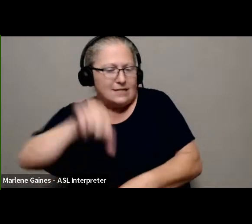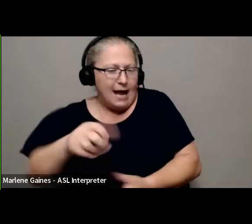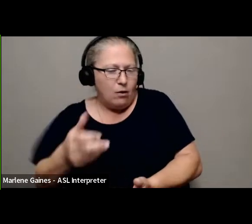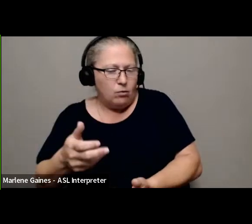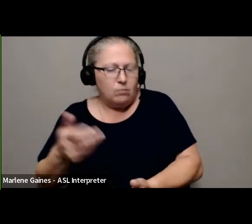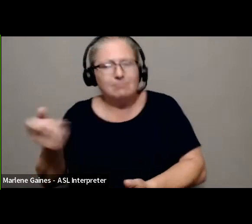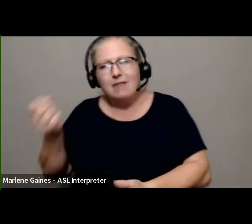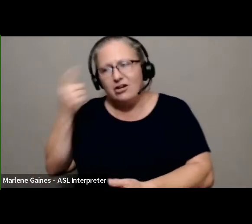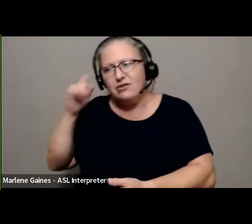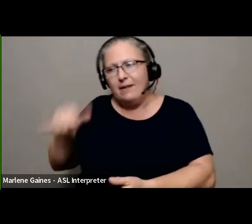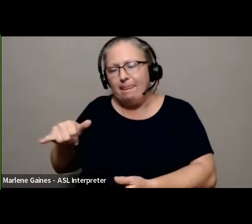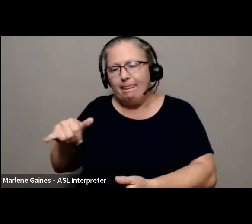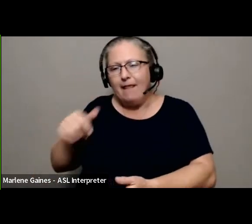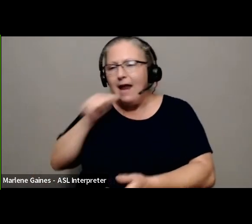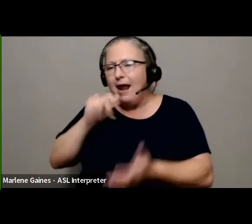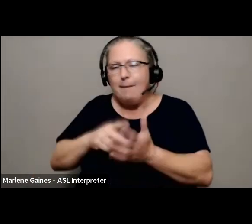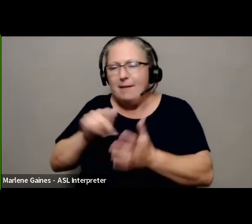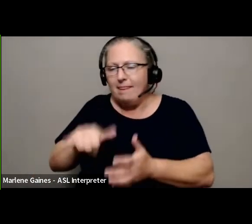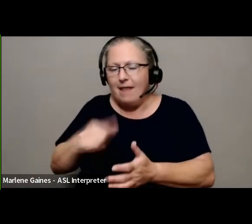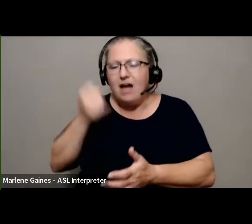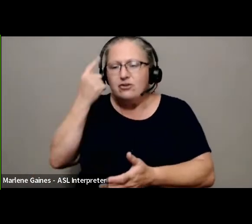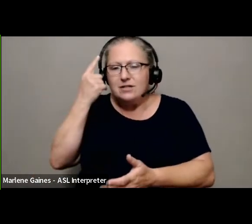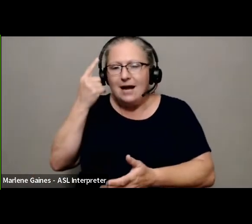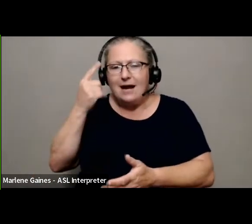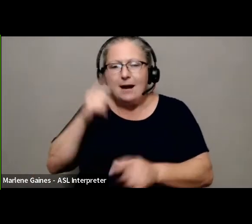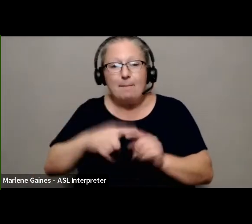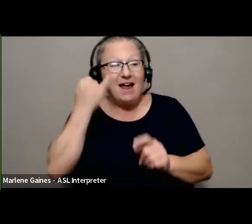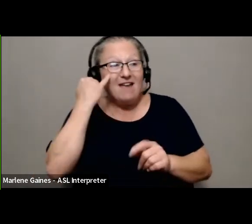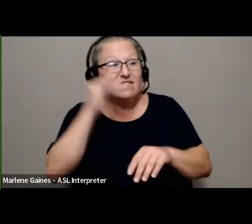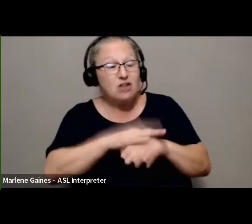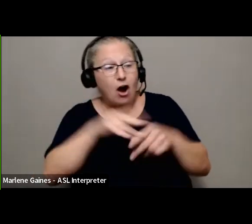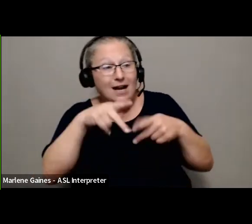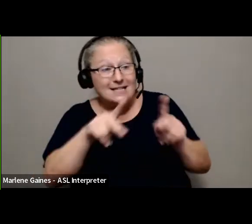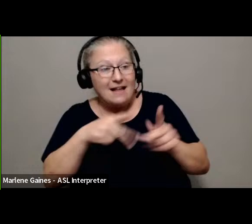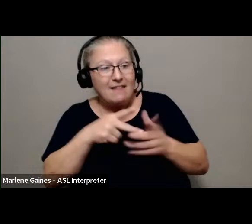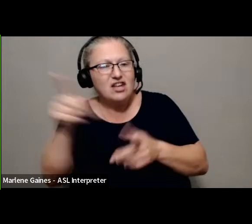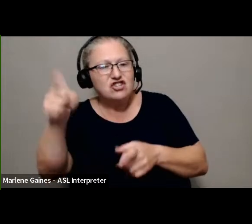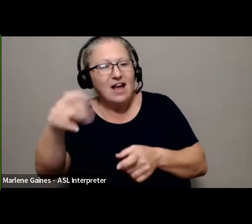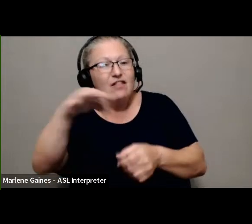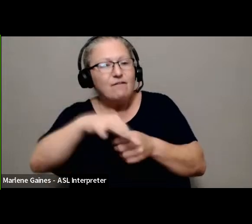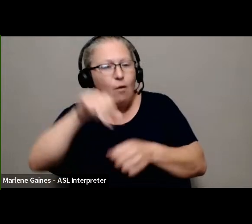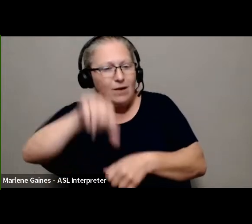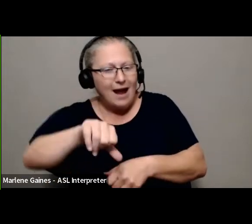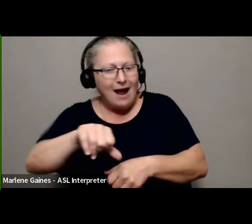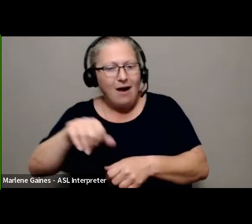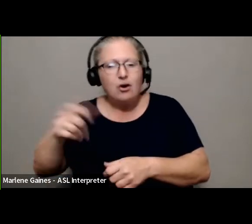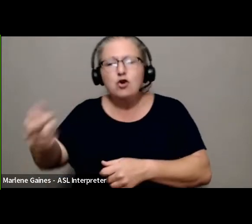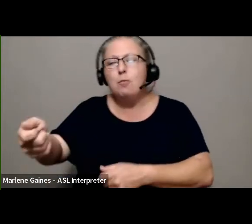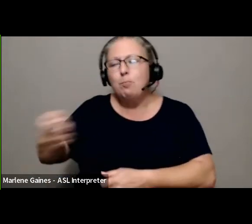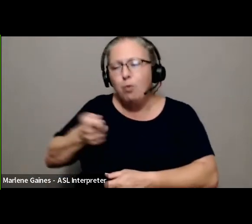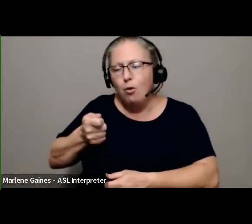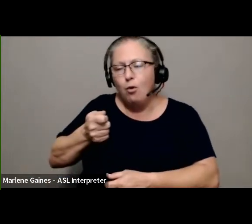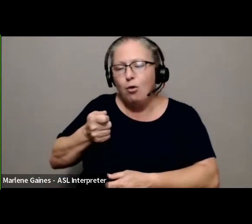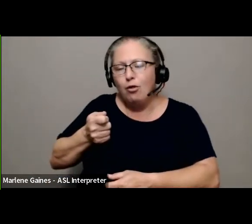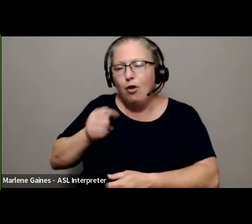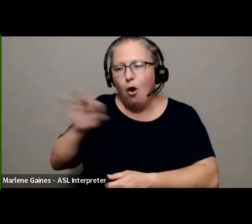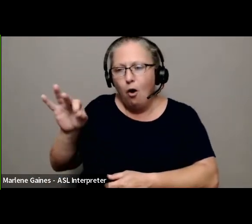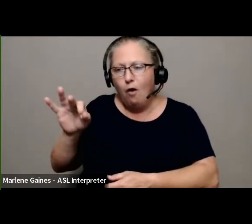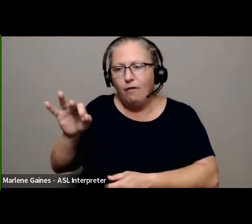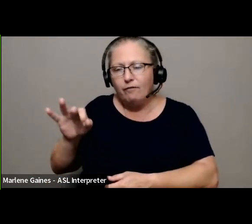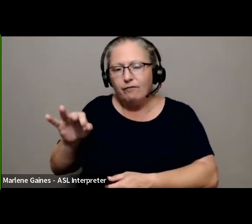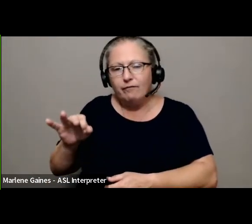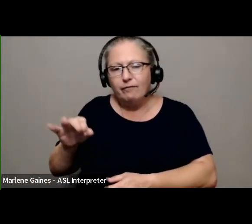No, I understand. Yeah. No, that's not what I'm saying. I understand that. No, but if it's on consent, then she'd have to vote down consent. Then you'd pull it off. Yeah, you'd have to pull